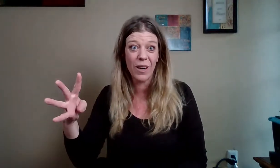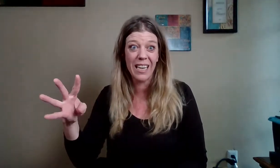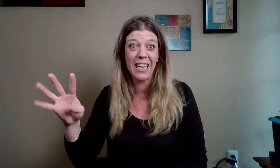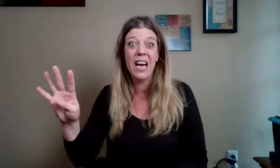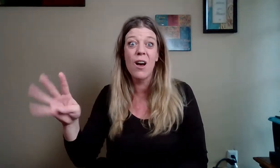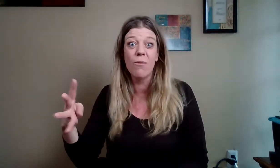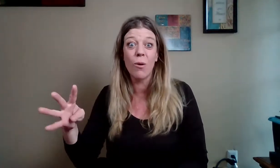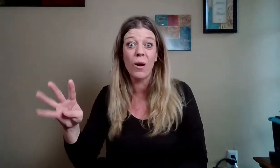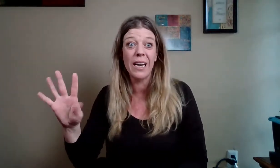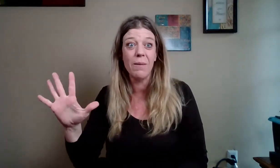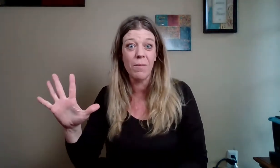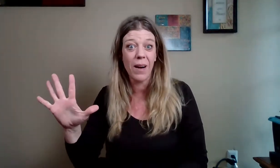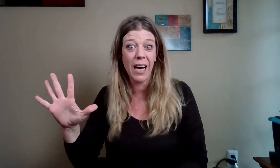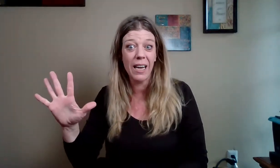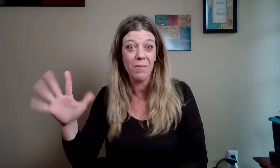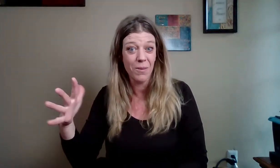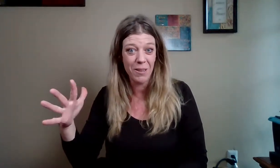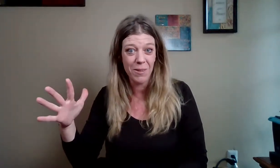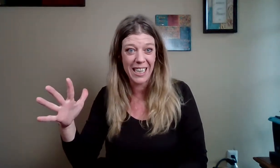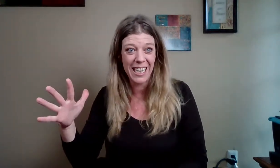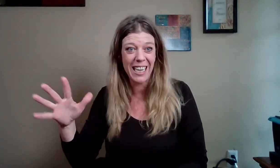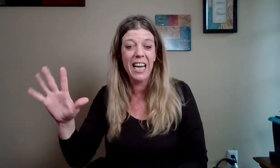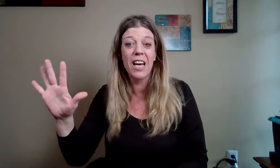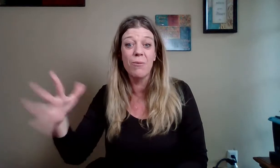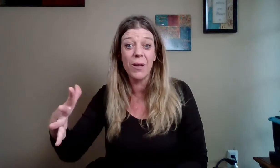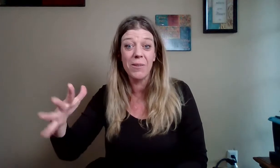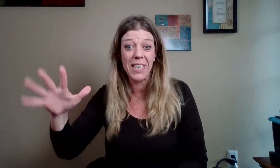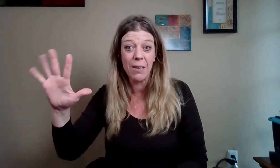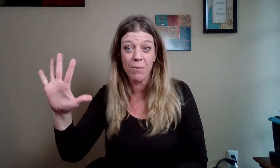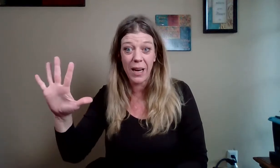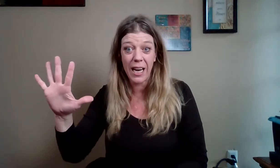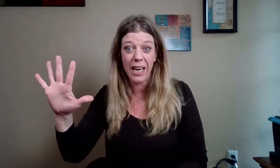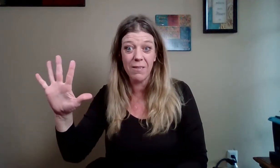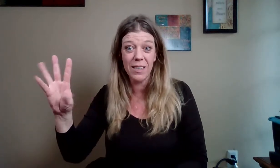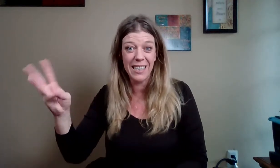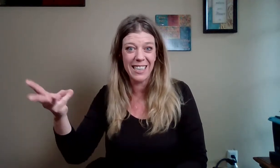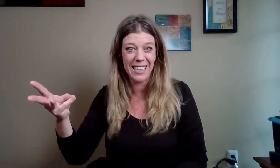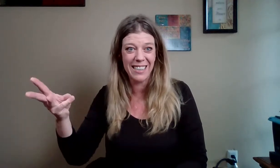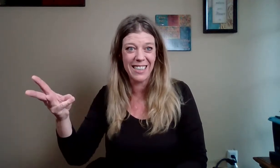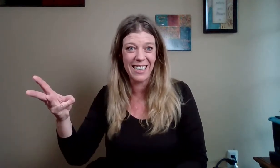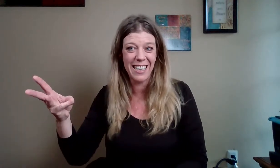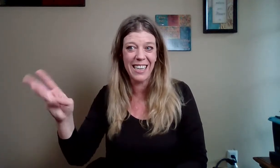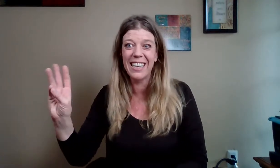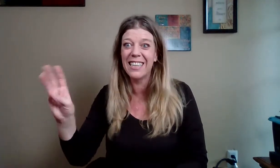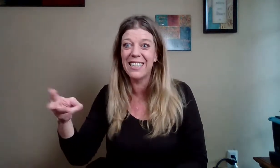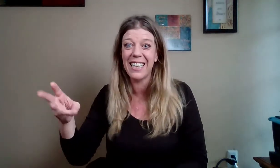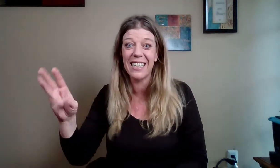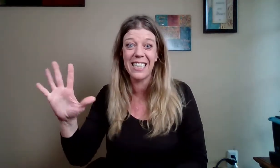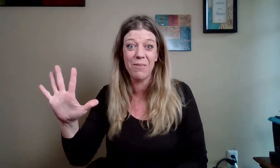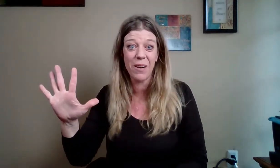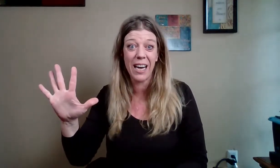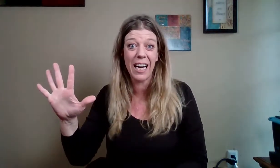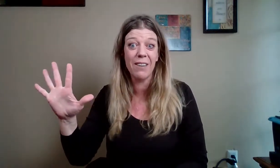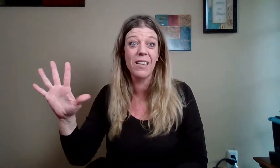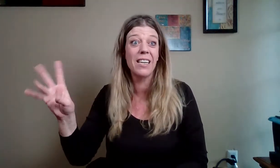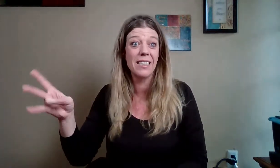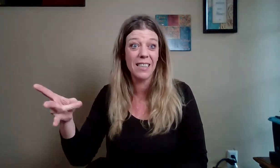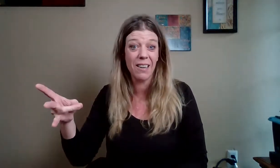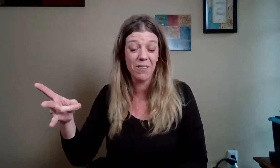40, 45, 50, 55, 60, 65,